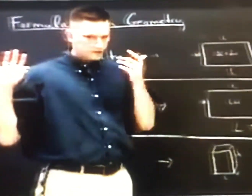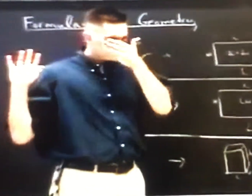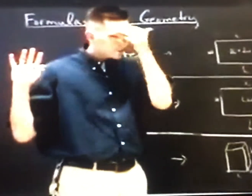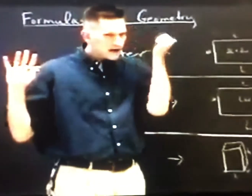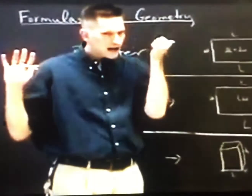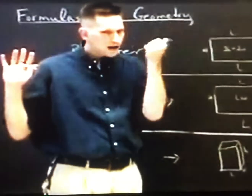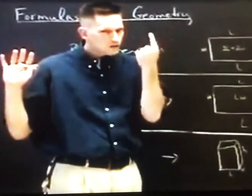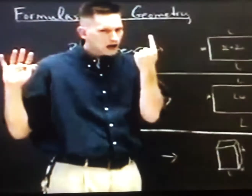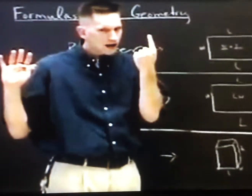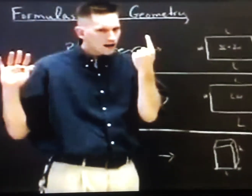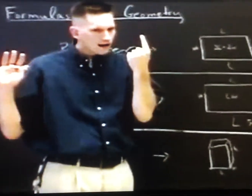Is that it?